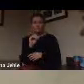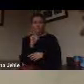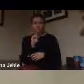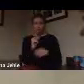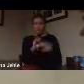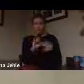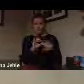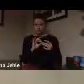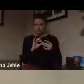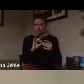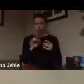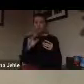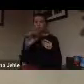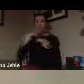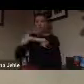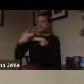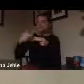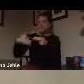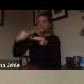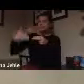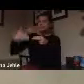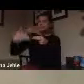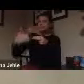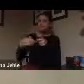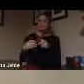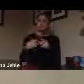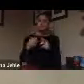you could go to the next slide.